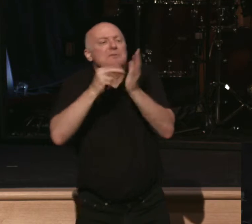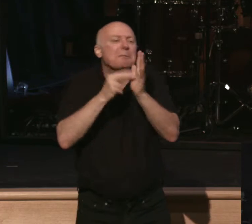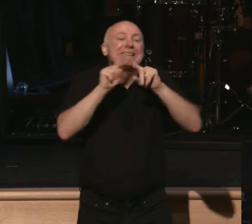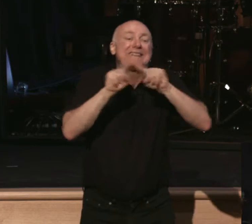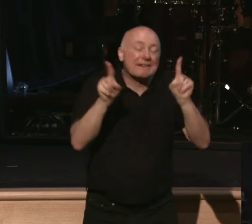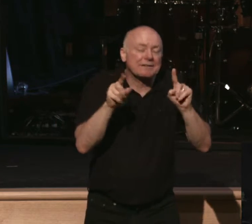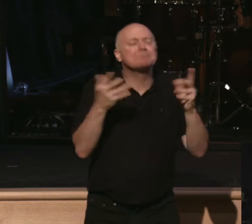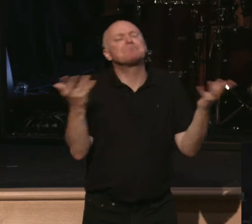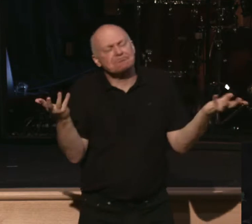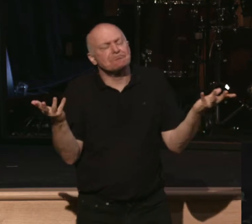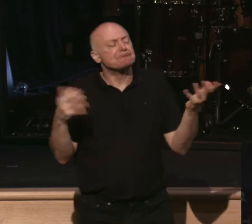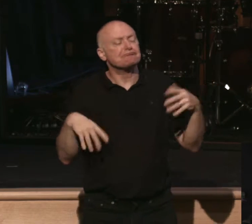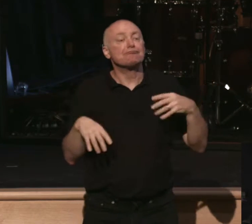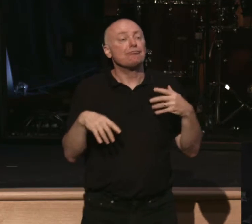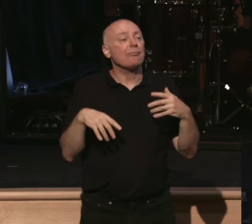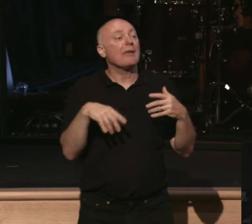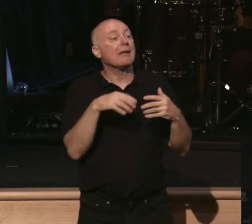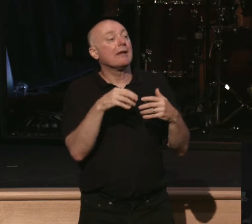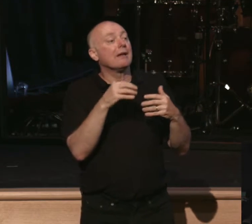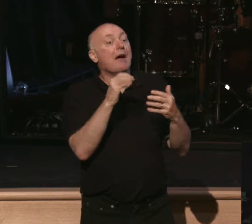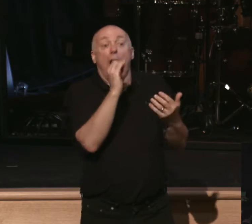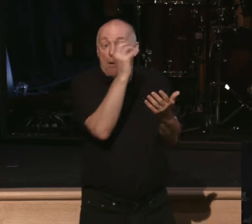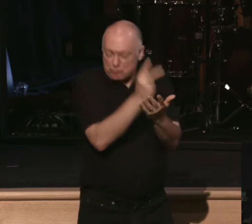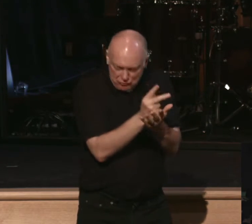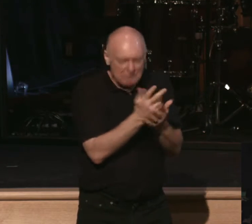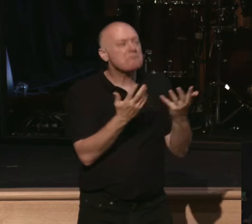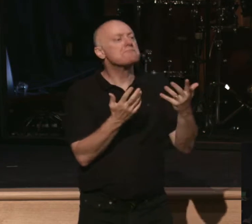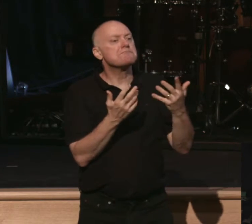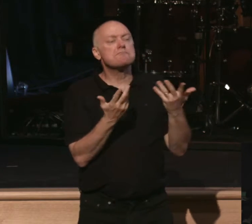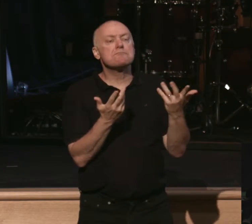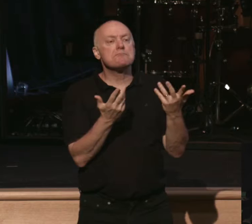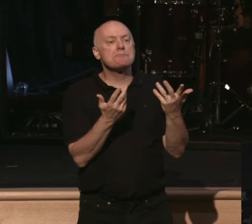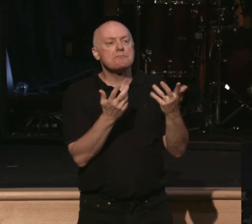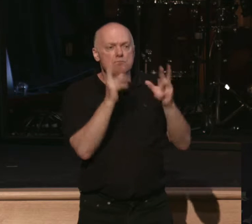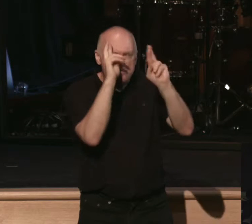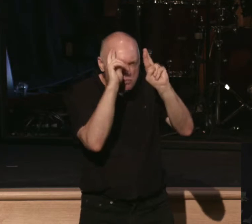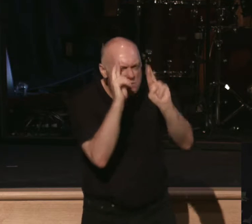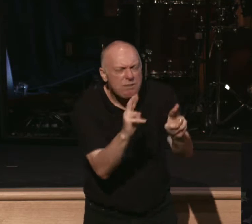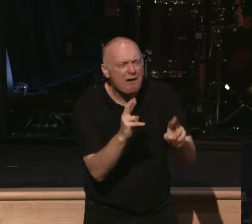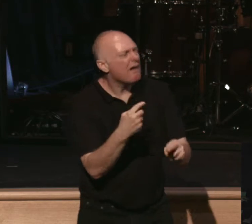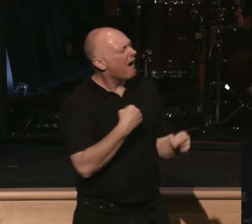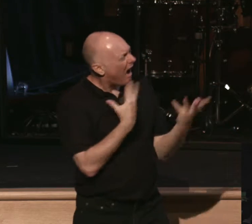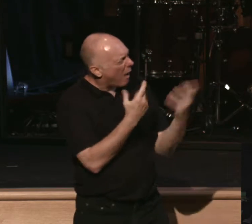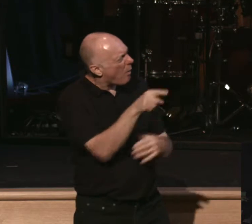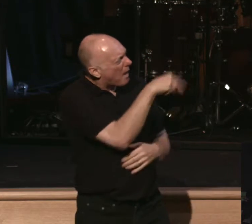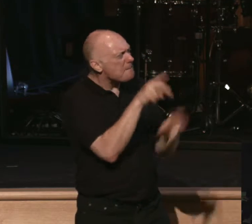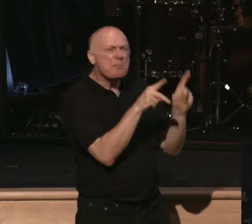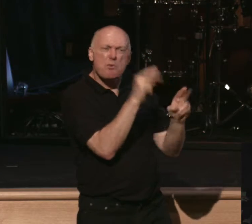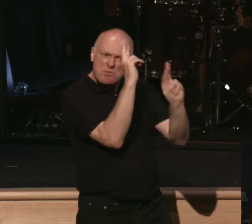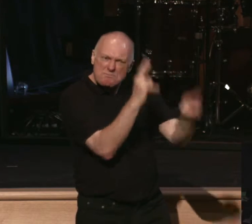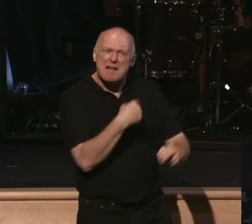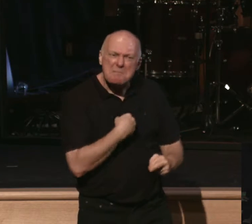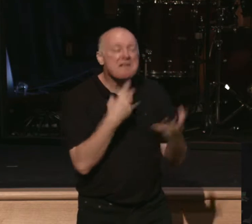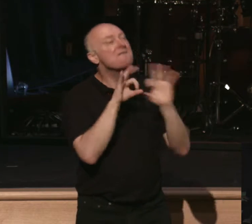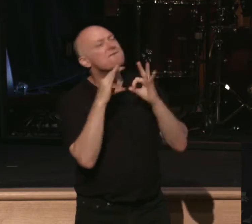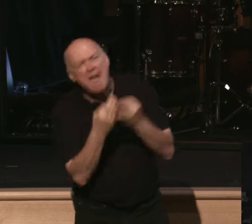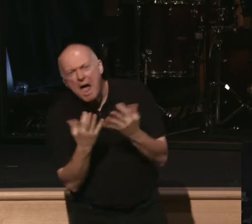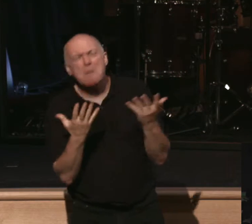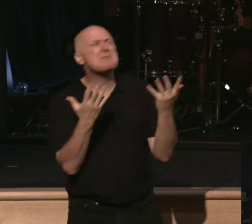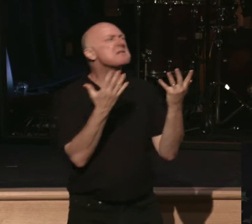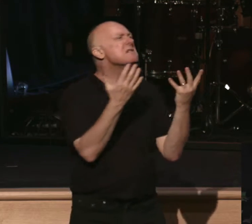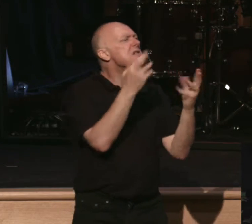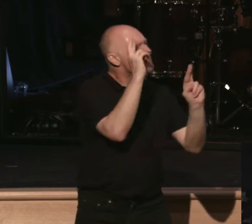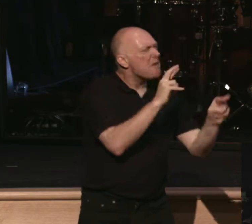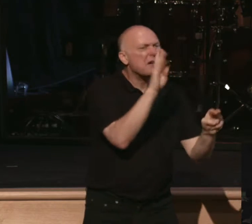different things. And so approval, the praise of man. Respect, to be respected by family,